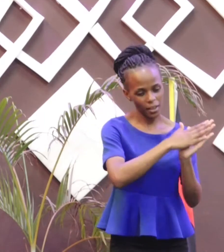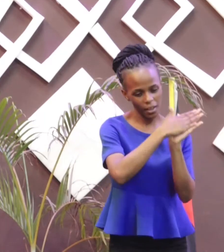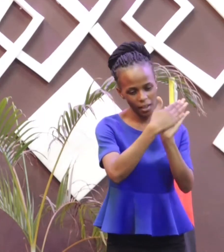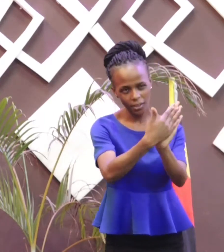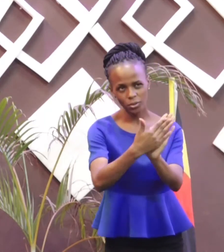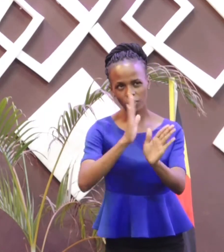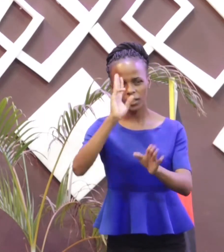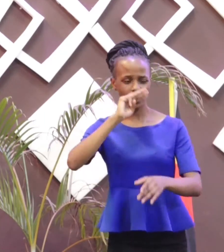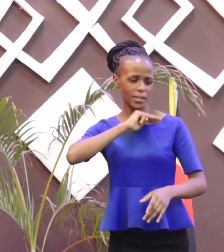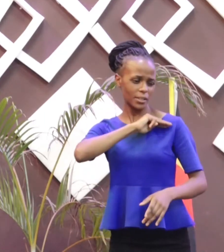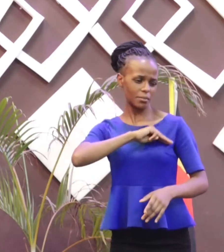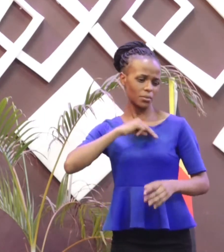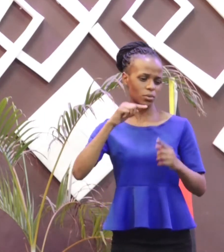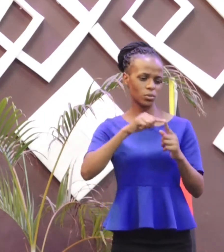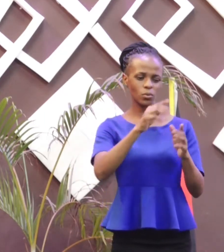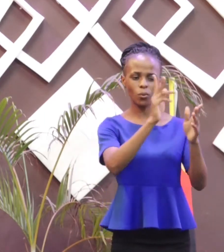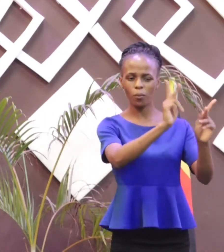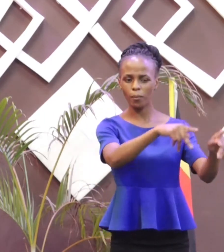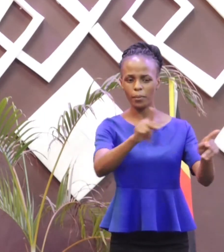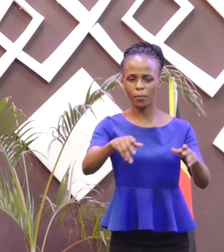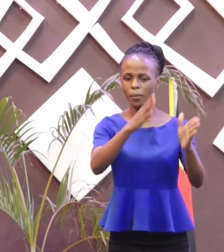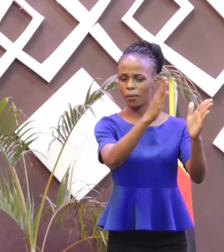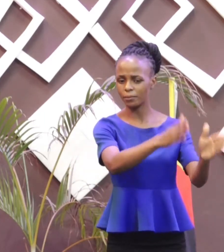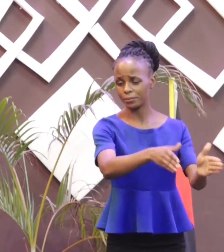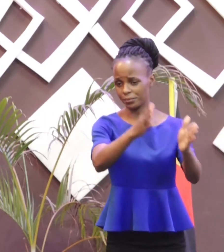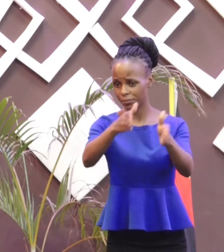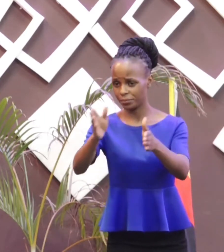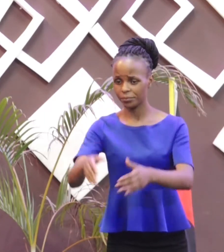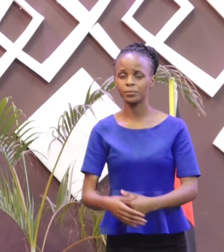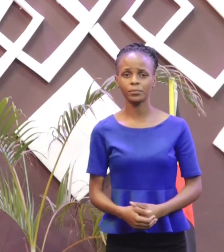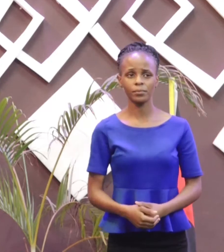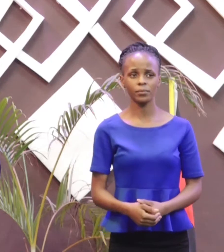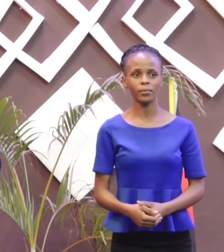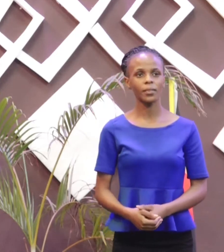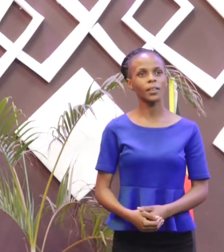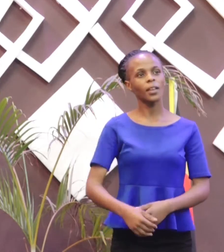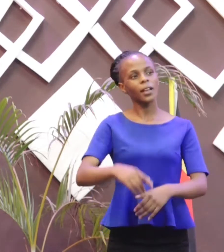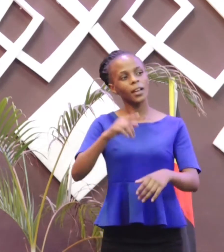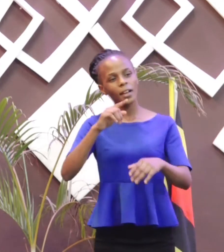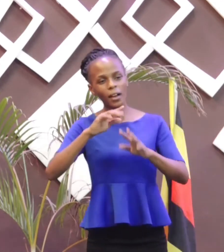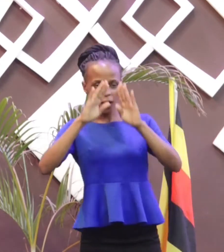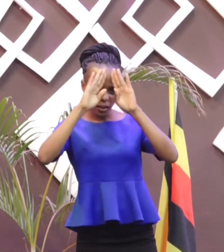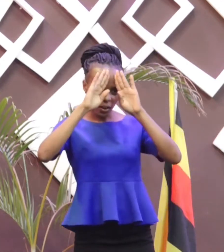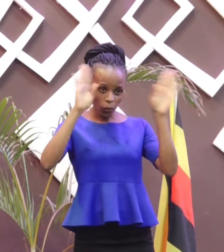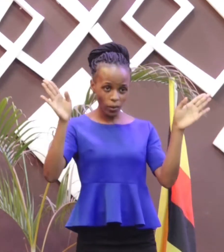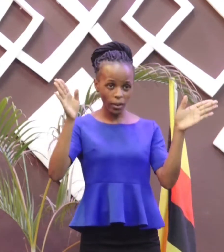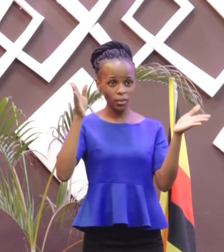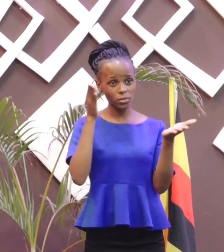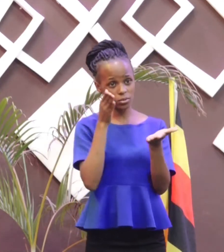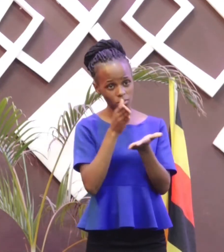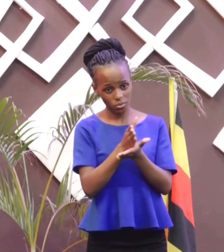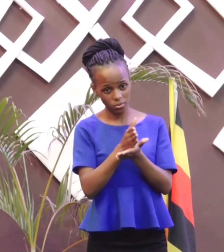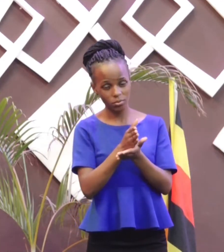human beings. Asobola okubaako mission gyawa omuntu oba abantu. Well knowing that human beings we